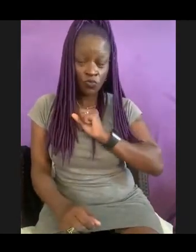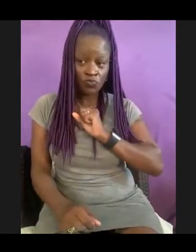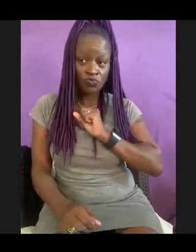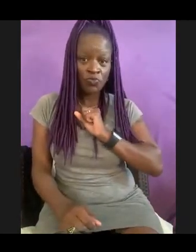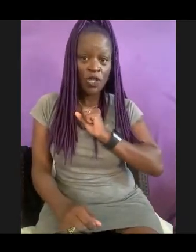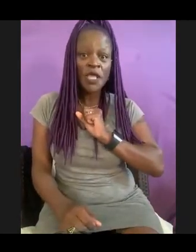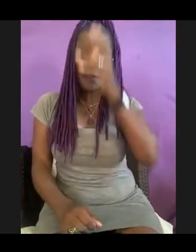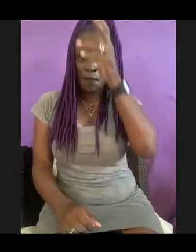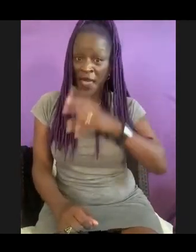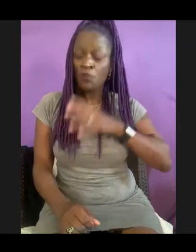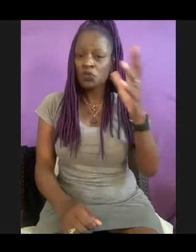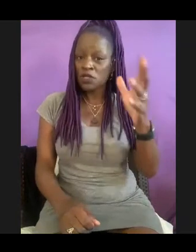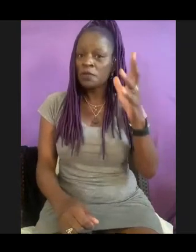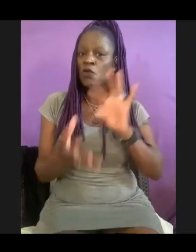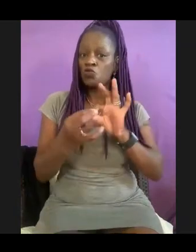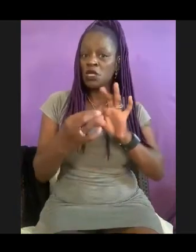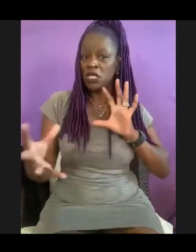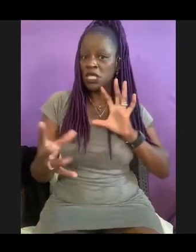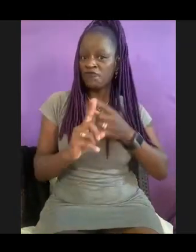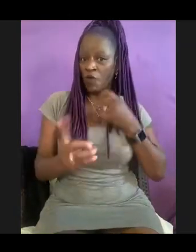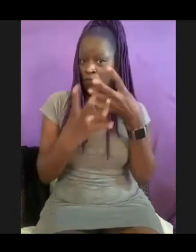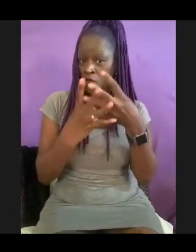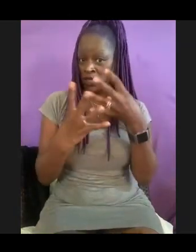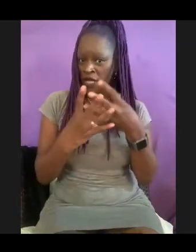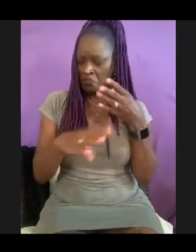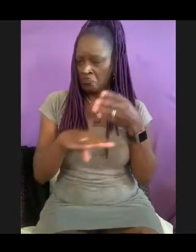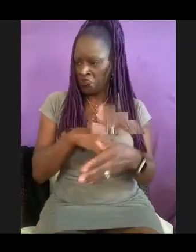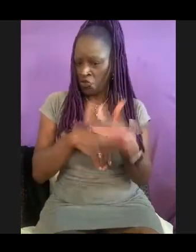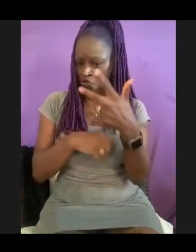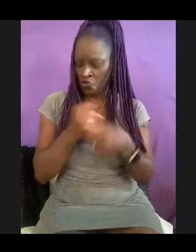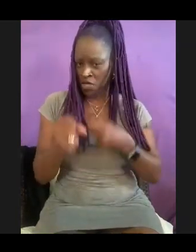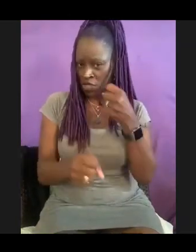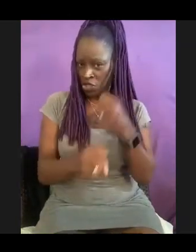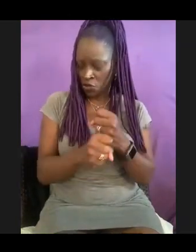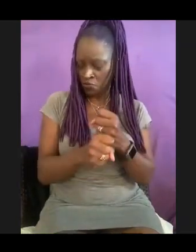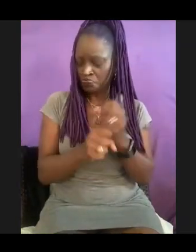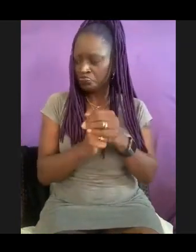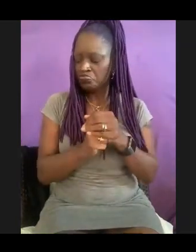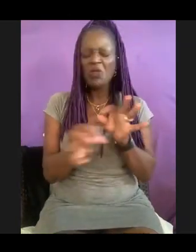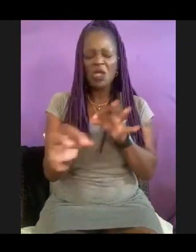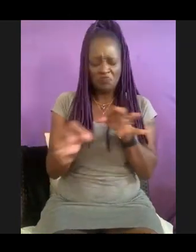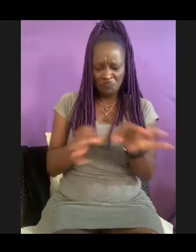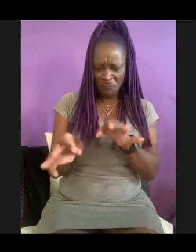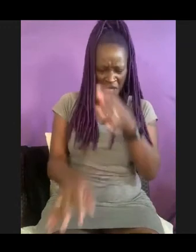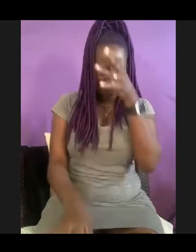years of incarceration. She explained the young man had no evidence of